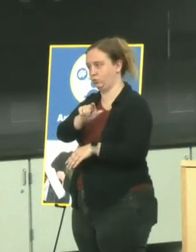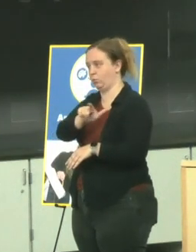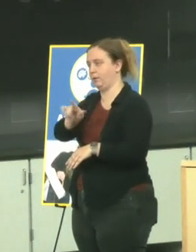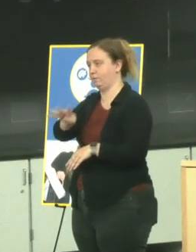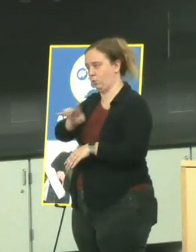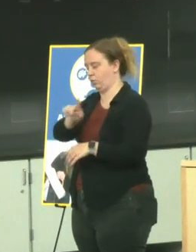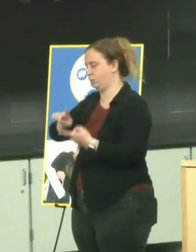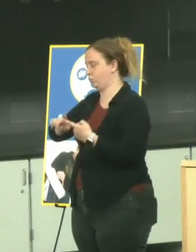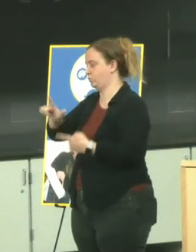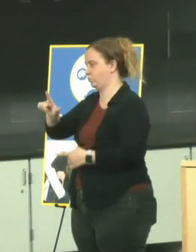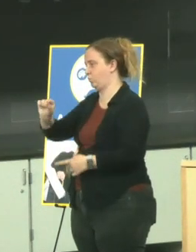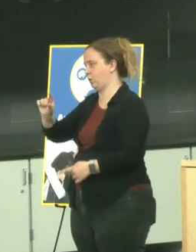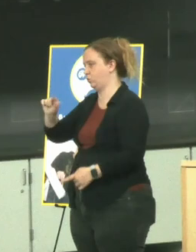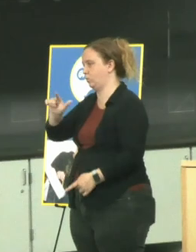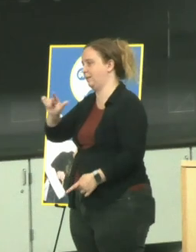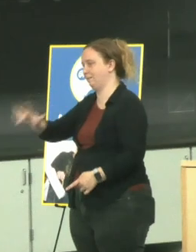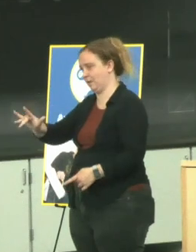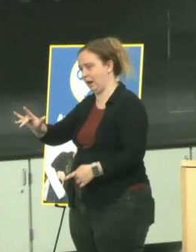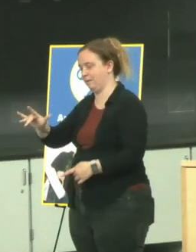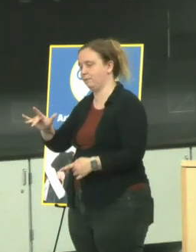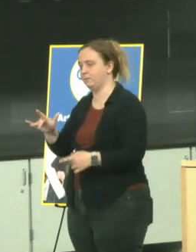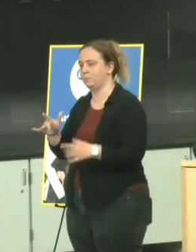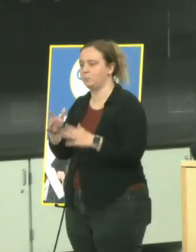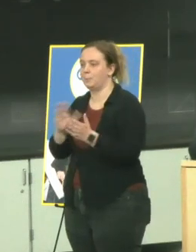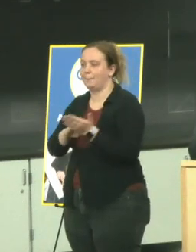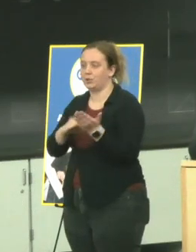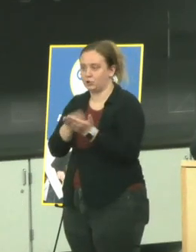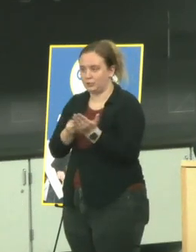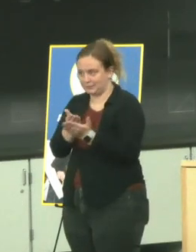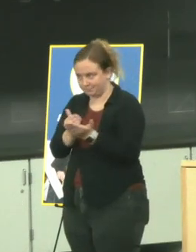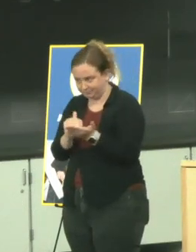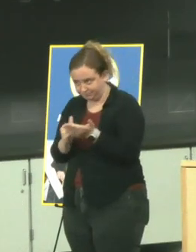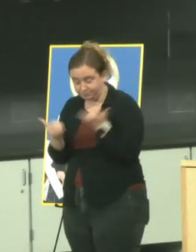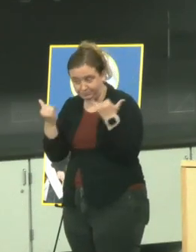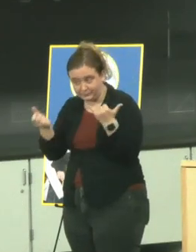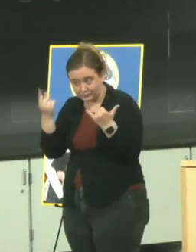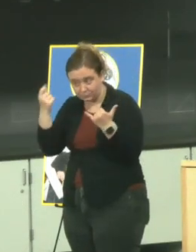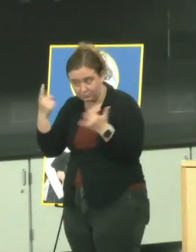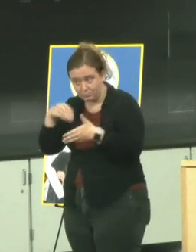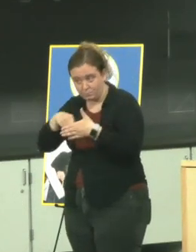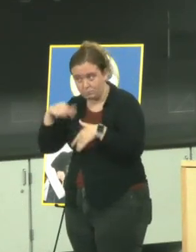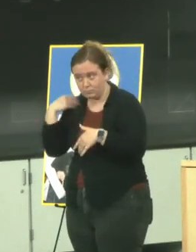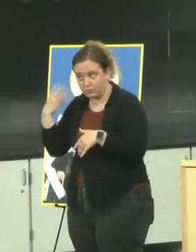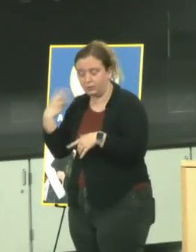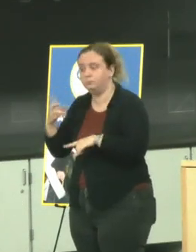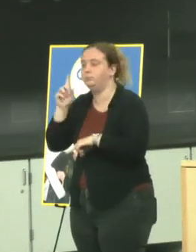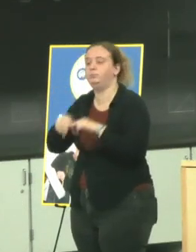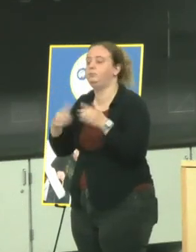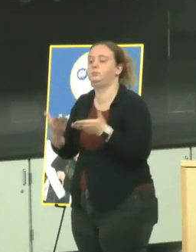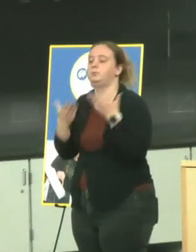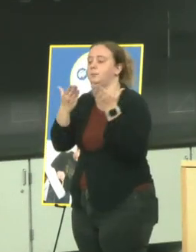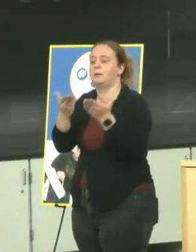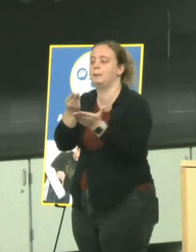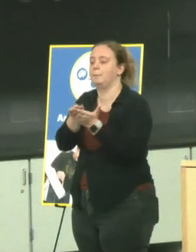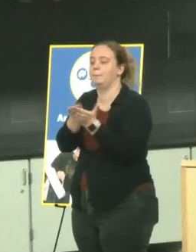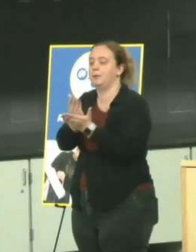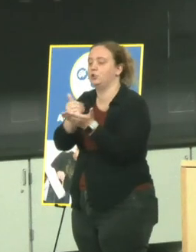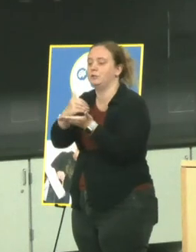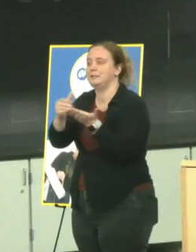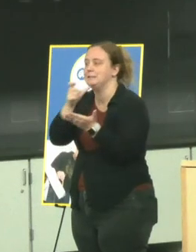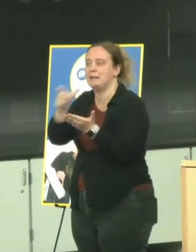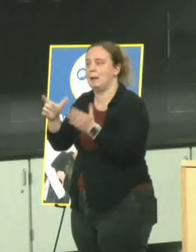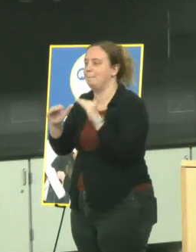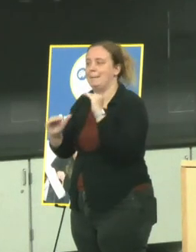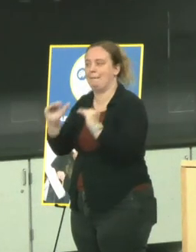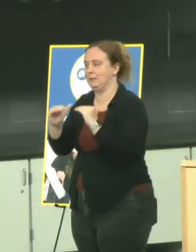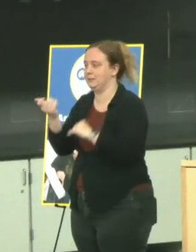unbalanced. So we have to balance budgets every year. And we had to do a lot of things to really get into a balanced budget, but I think we were wise in how we